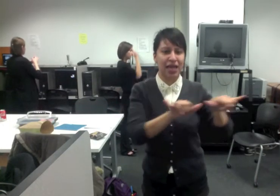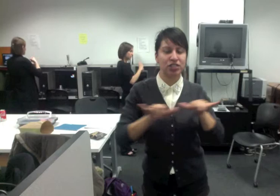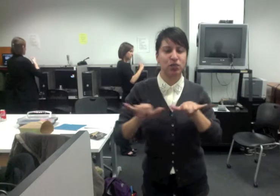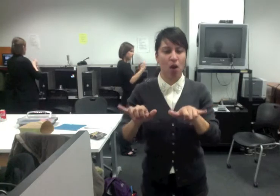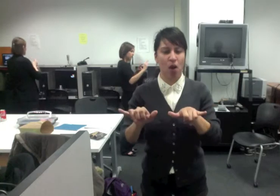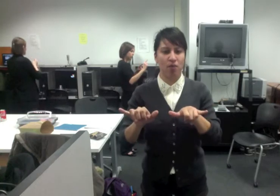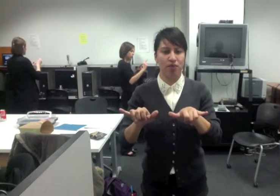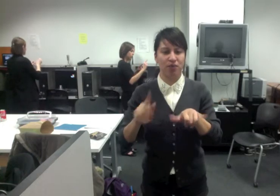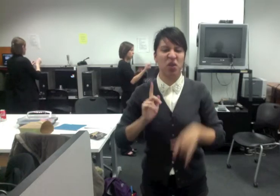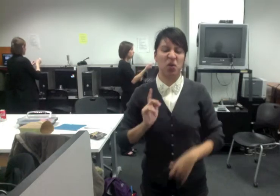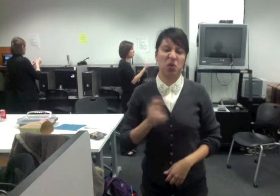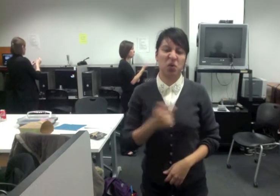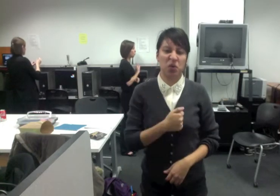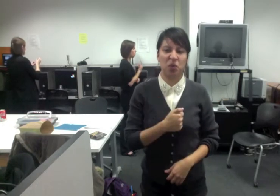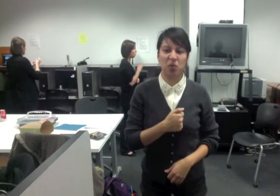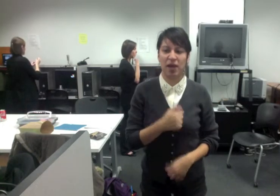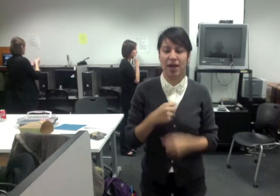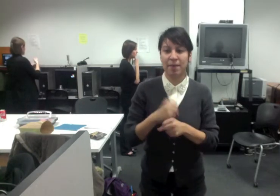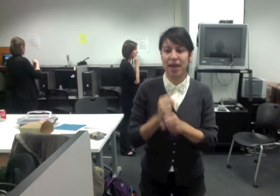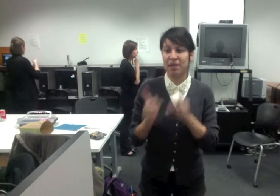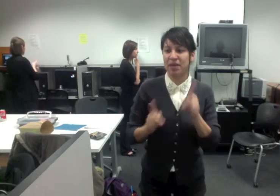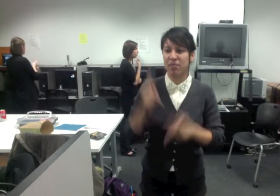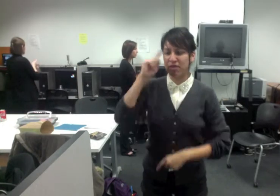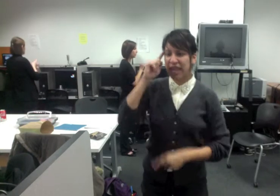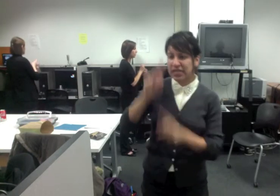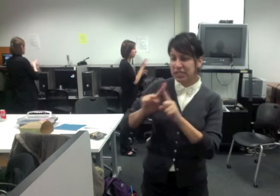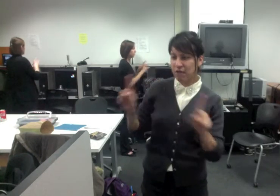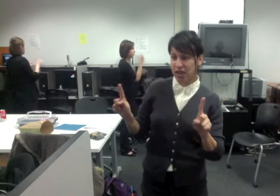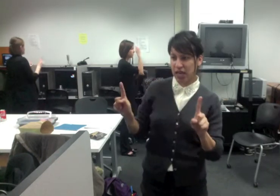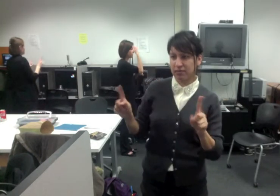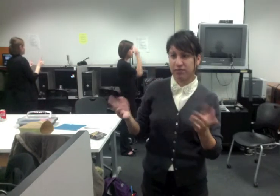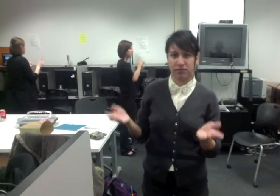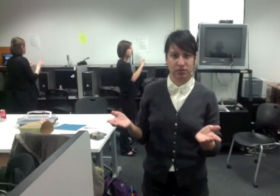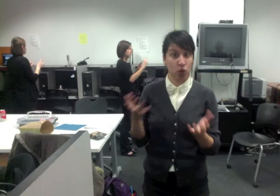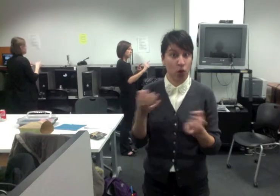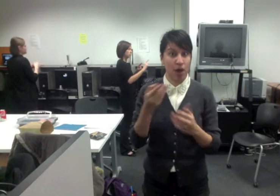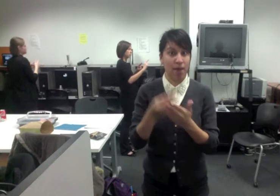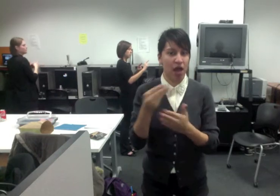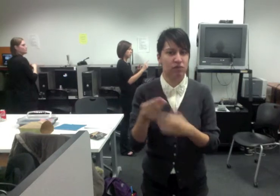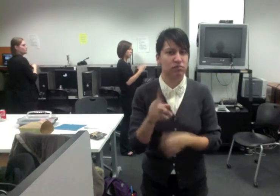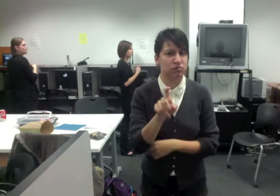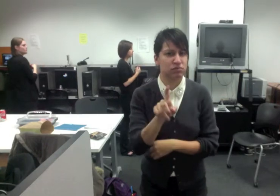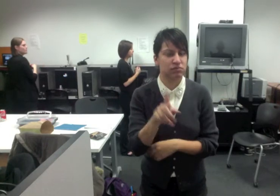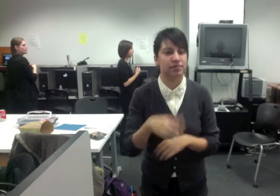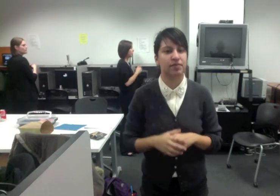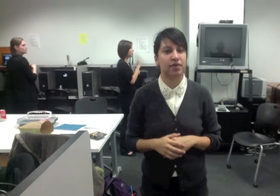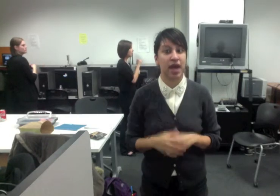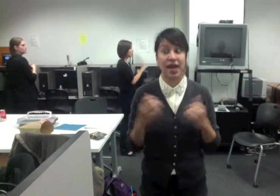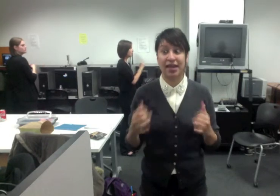great computers. Want to buy one? Totally different, right? You're ready to buy a computer from me. All I did was reverse the order